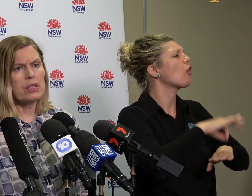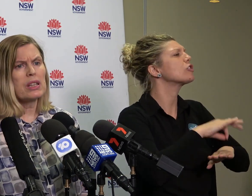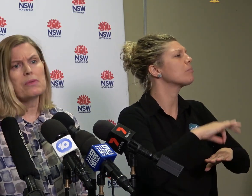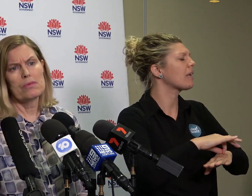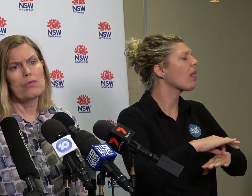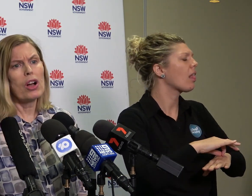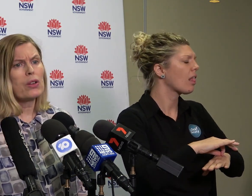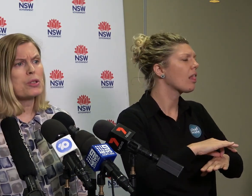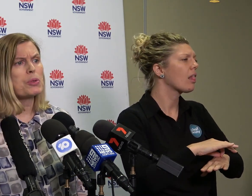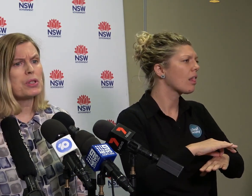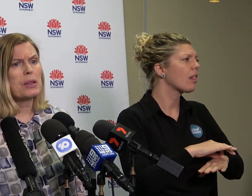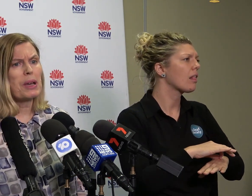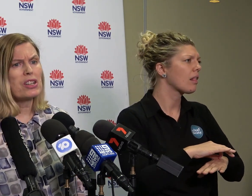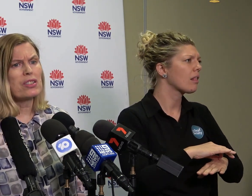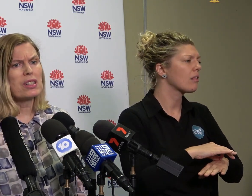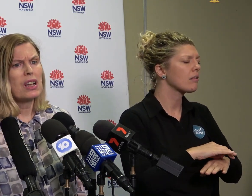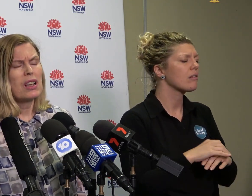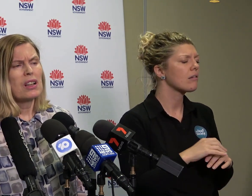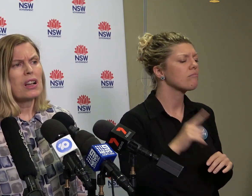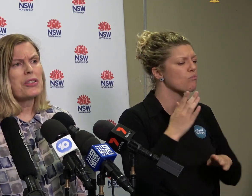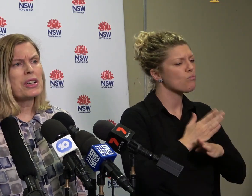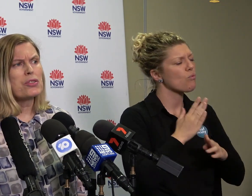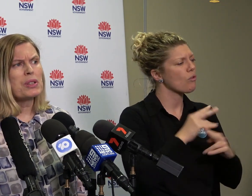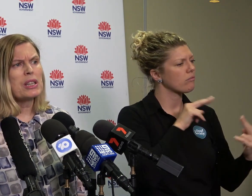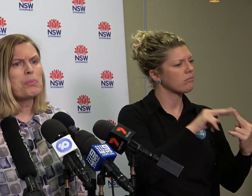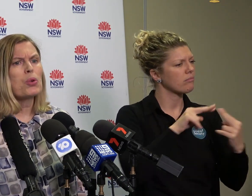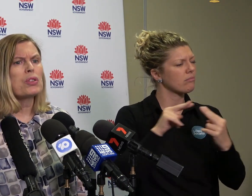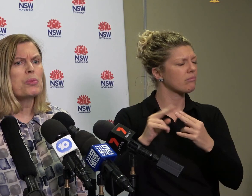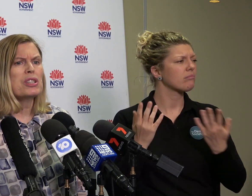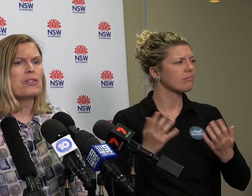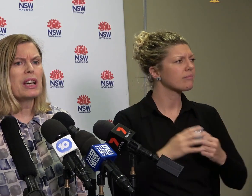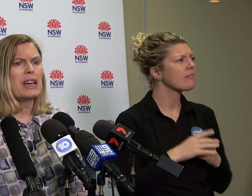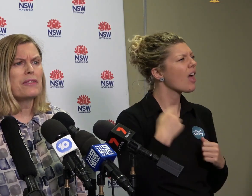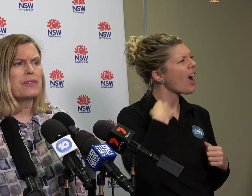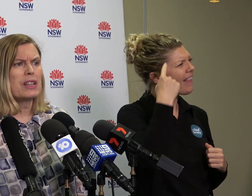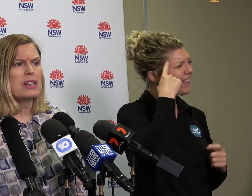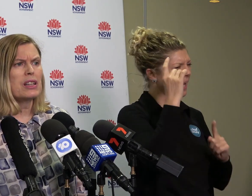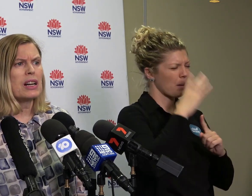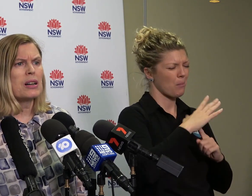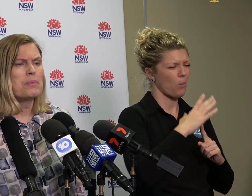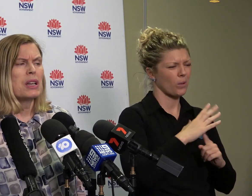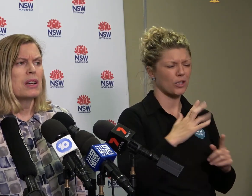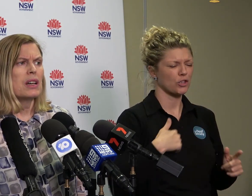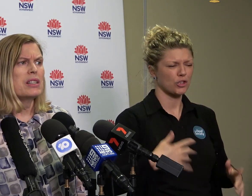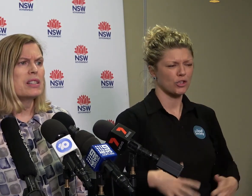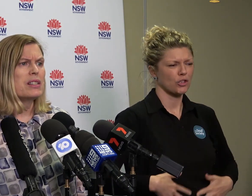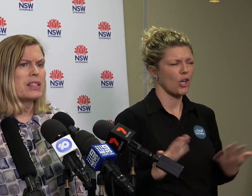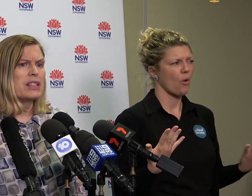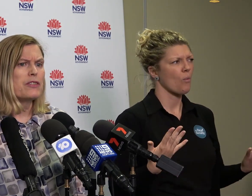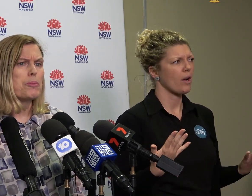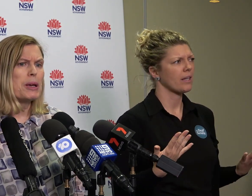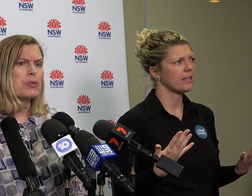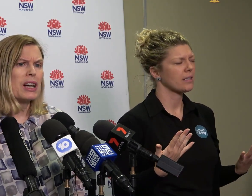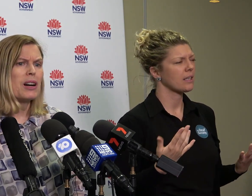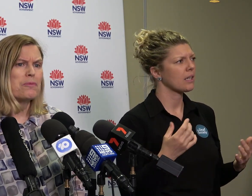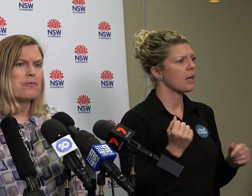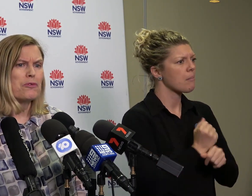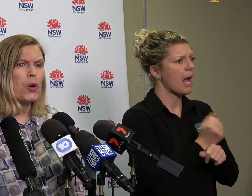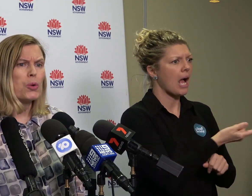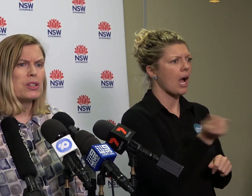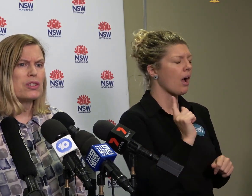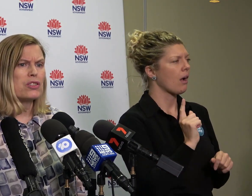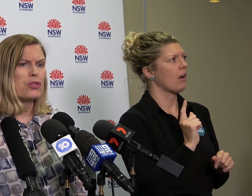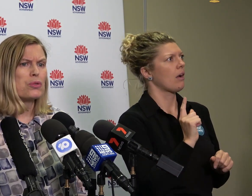He was in Ryde Hospital seeing patients. I think it's really important that we don't have a disincentive for people to